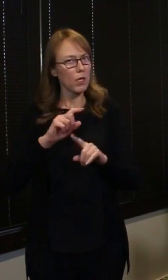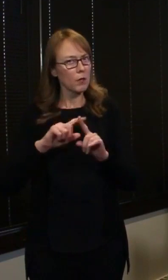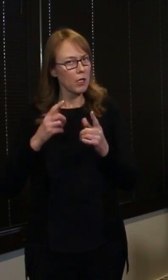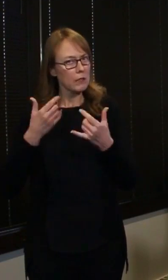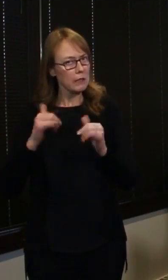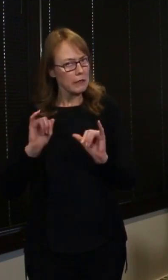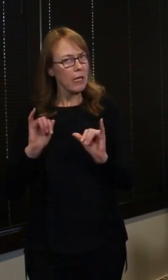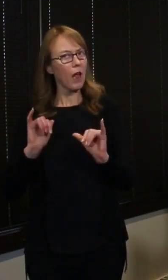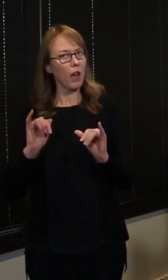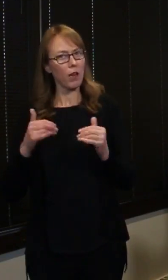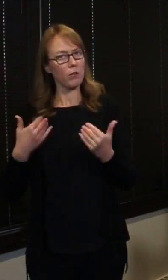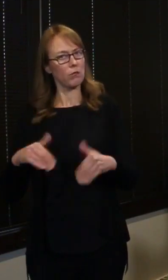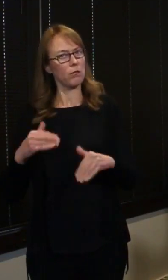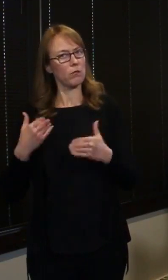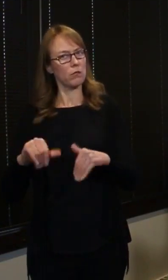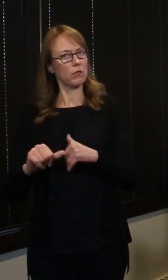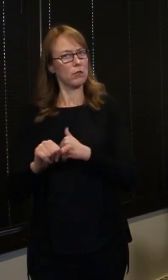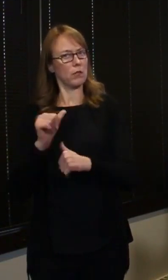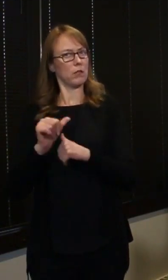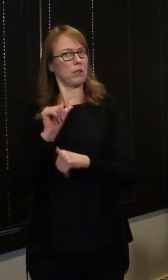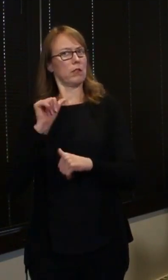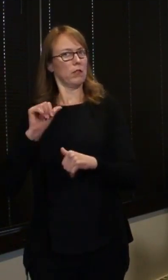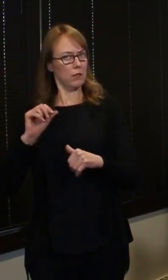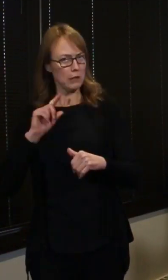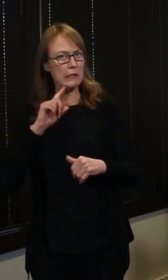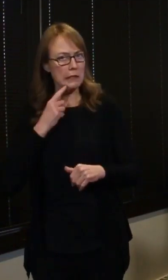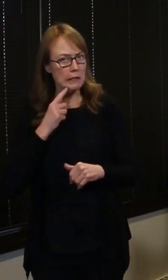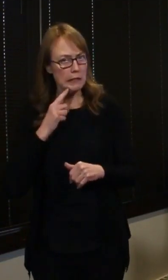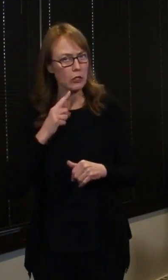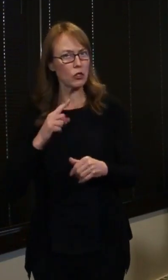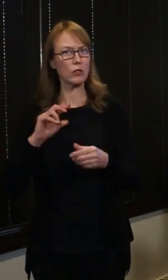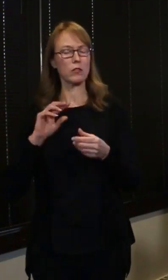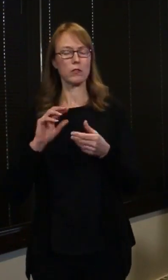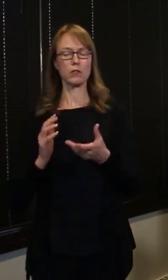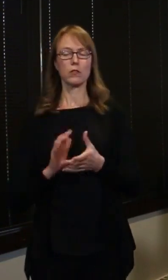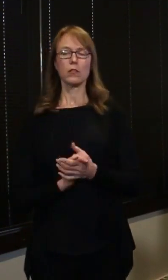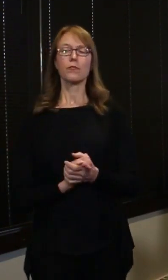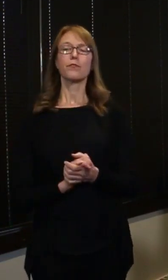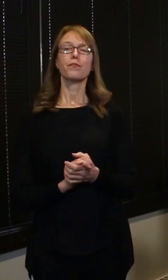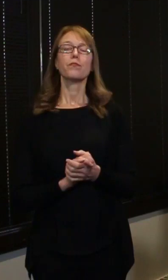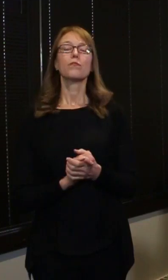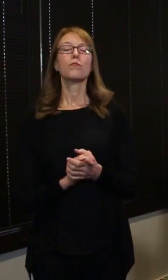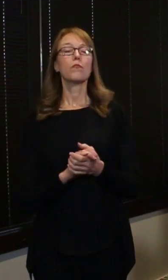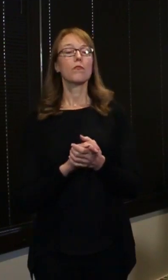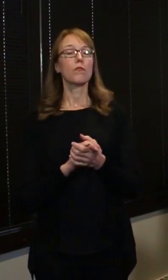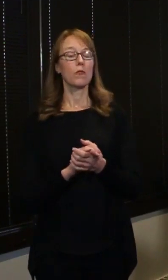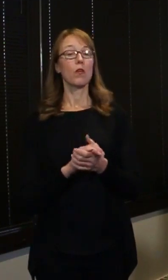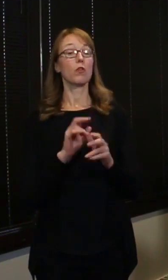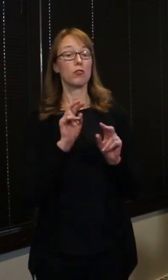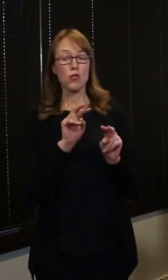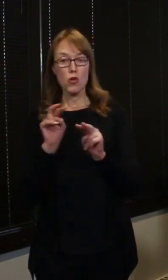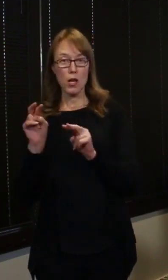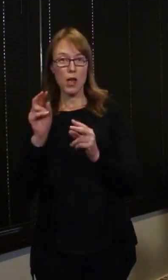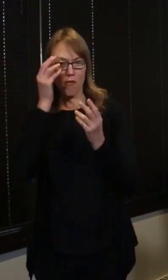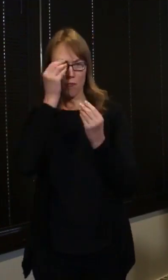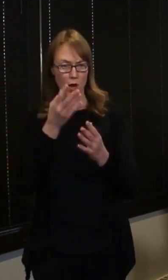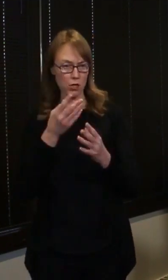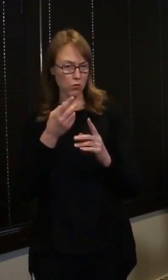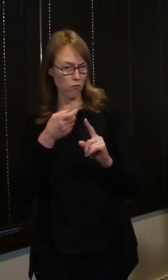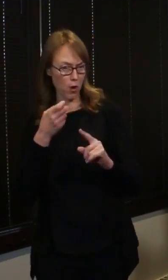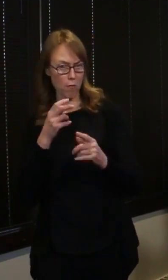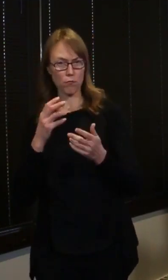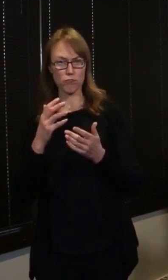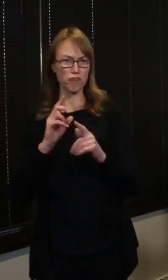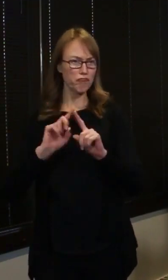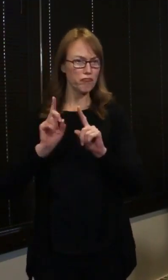we've seen over the last few weeks have been real, and they are important. But again, we can't take these for granted.